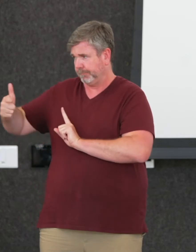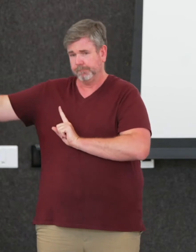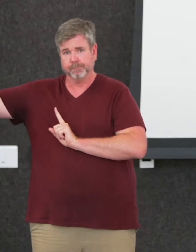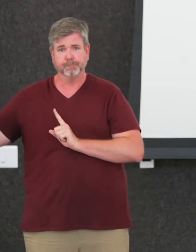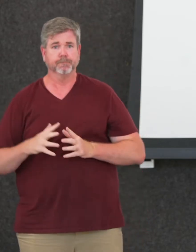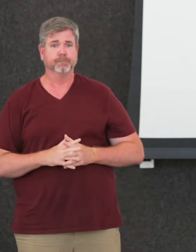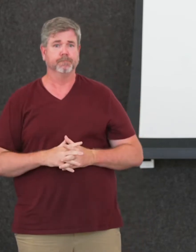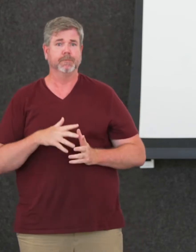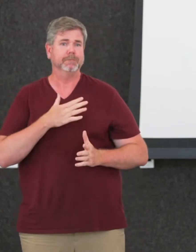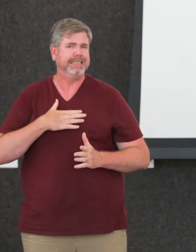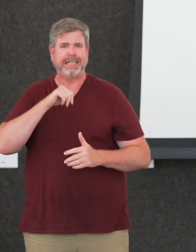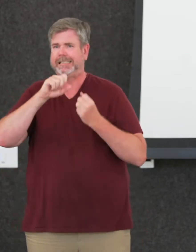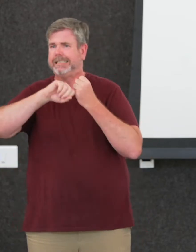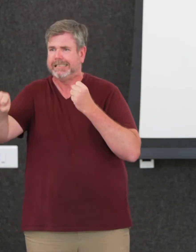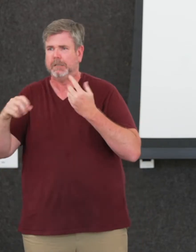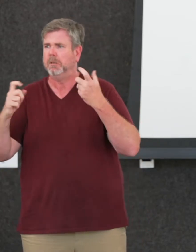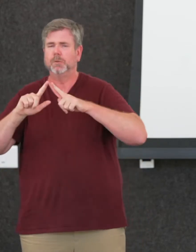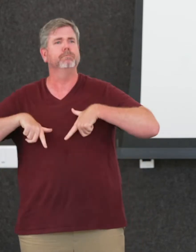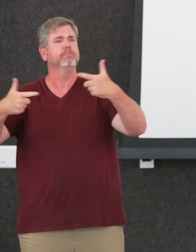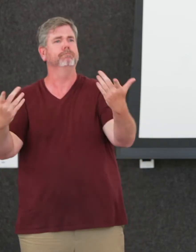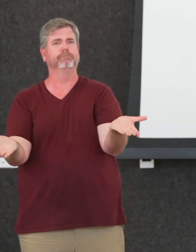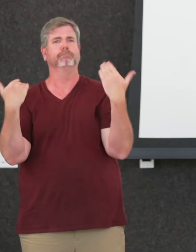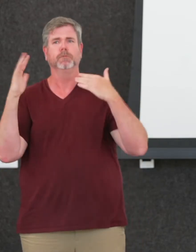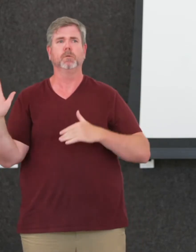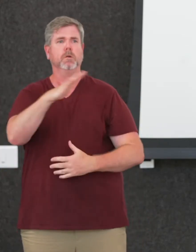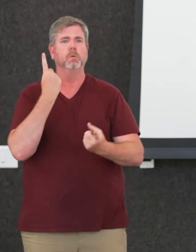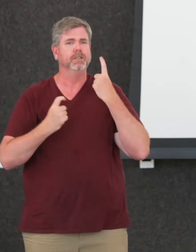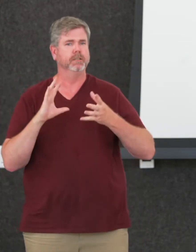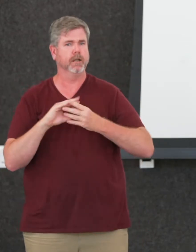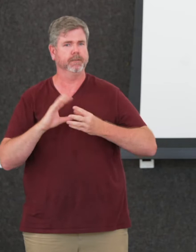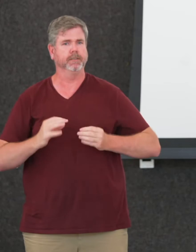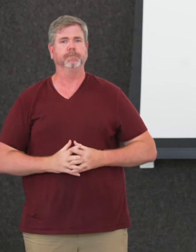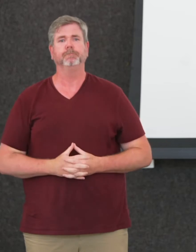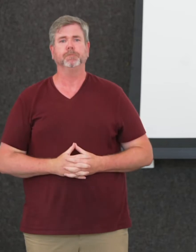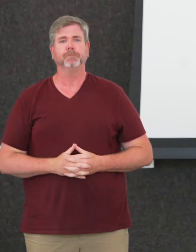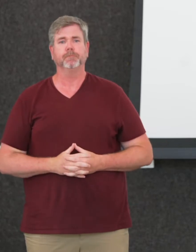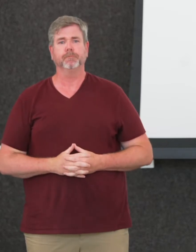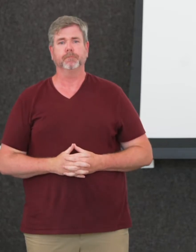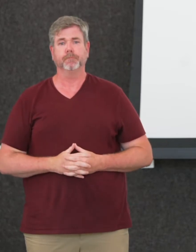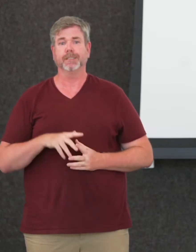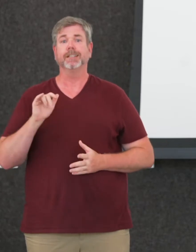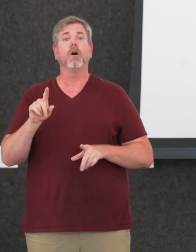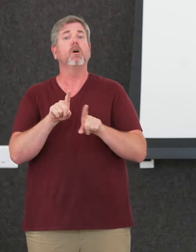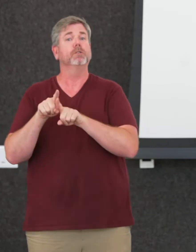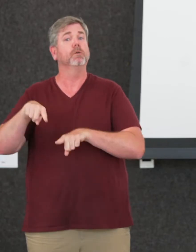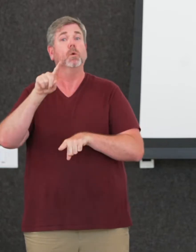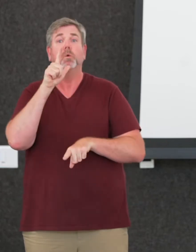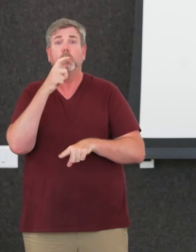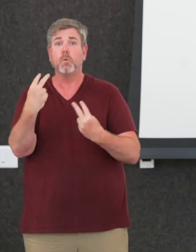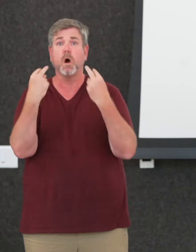get to questions. If you're on Zoom, you can type your questions into the chat and they will be asked on your behalf.